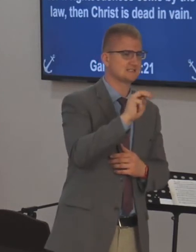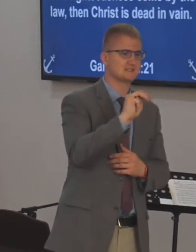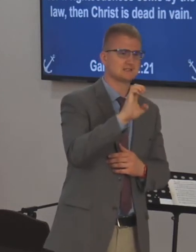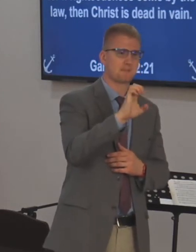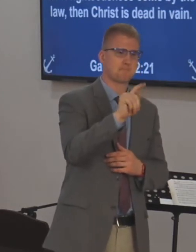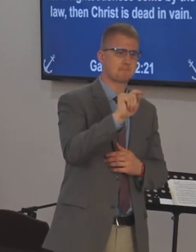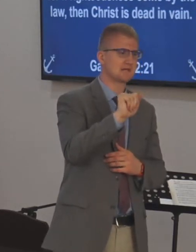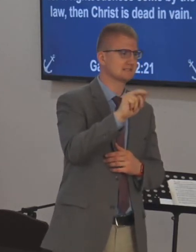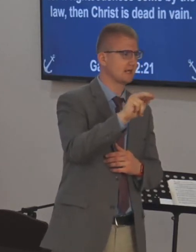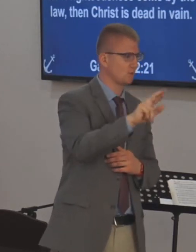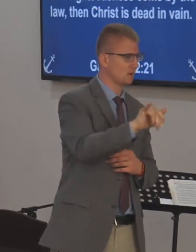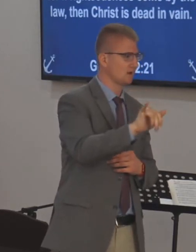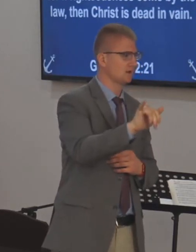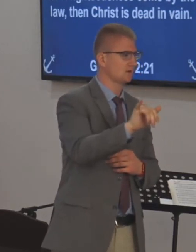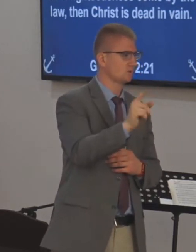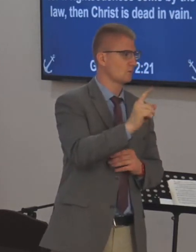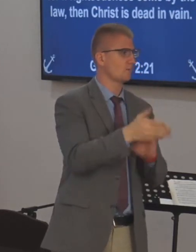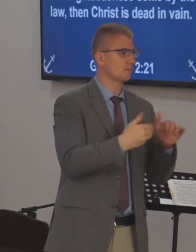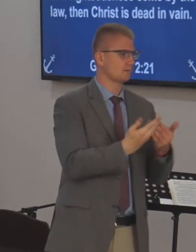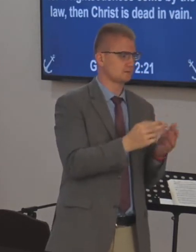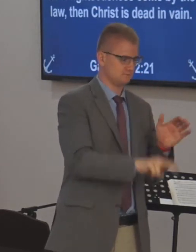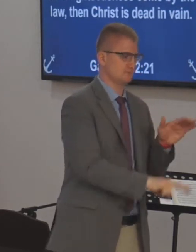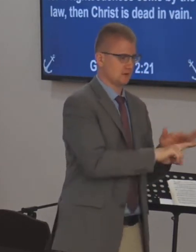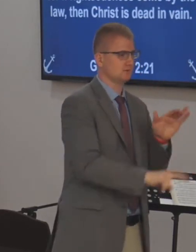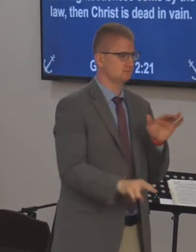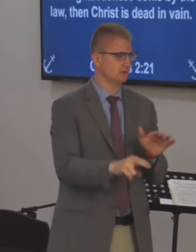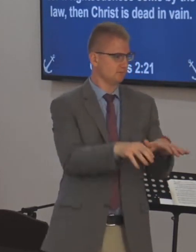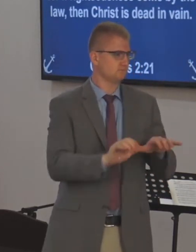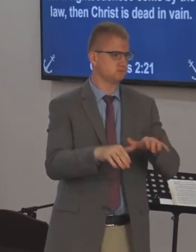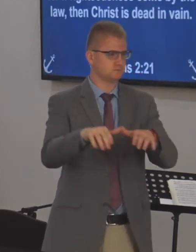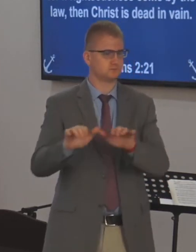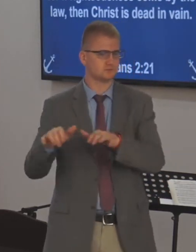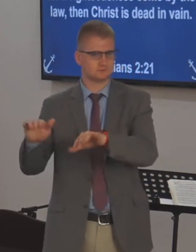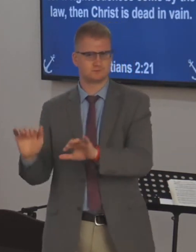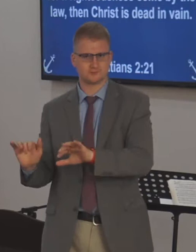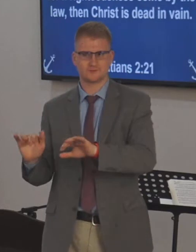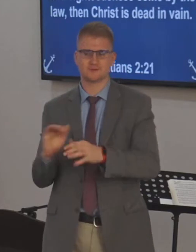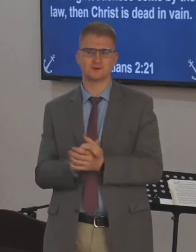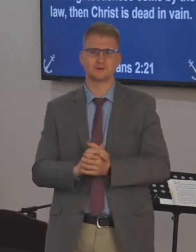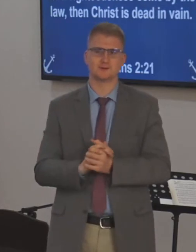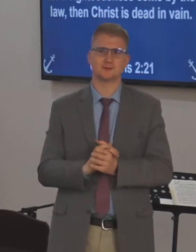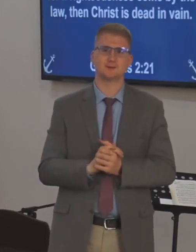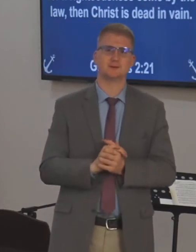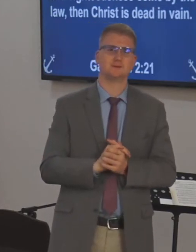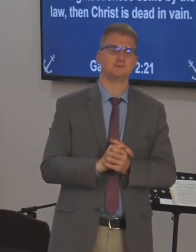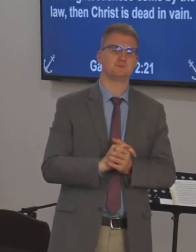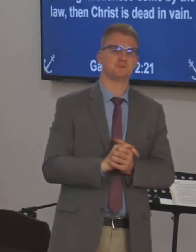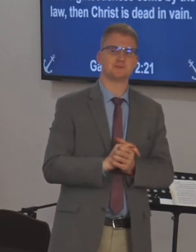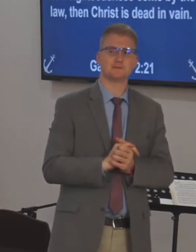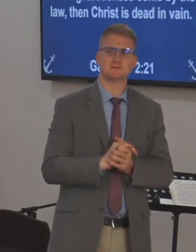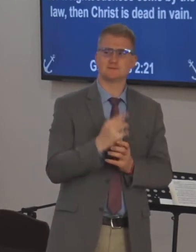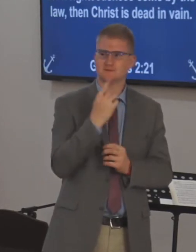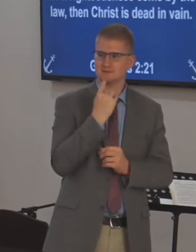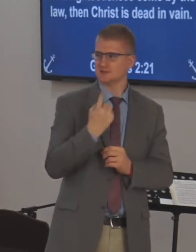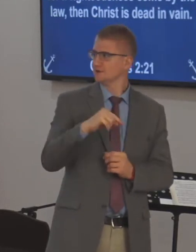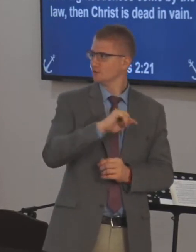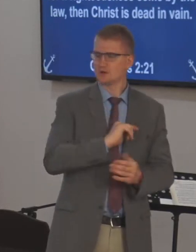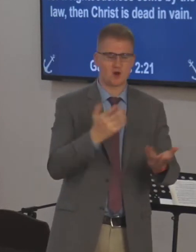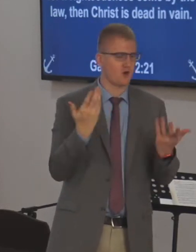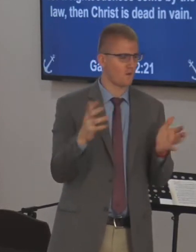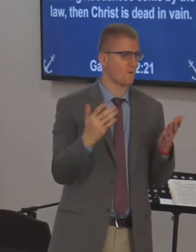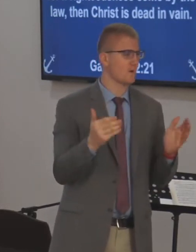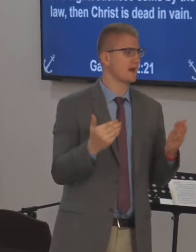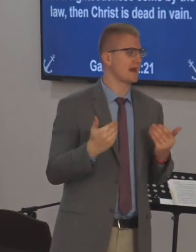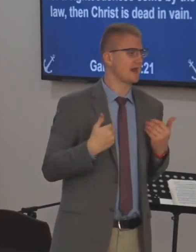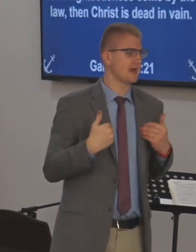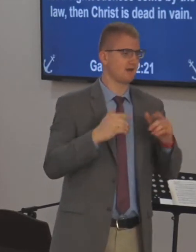want to visit it sometime. But you know, we already have the stone headstone there. And my wife's